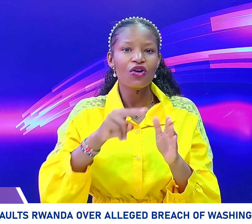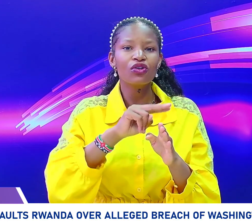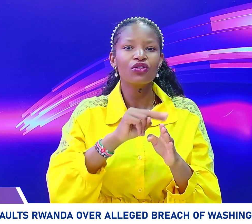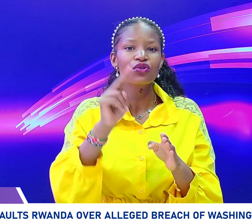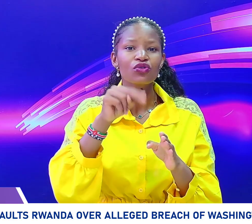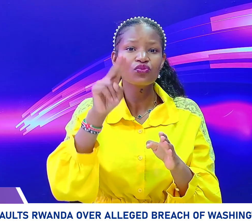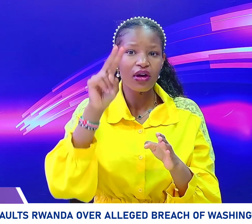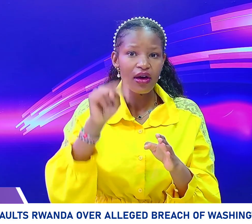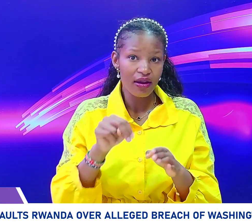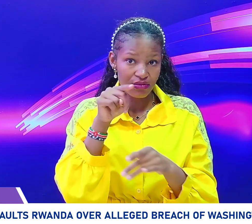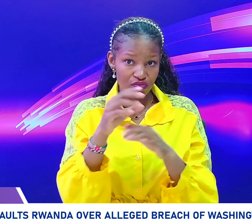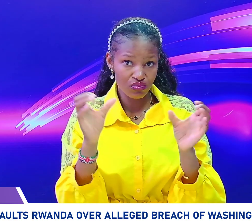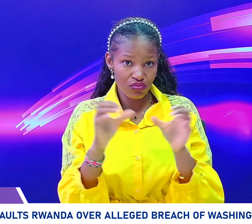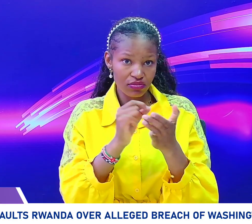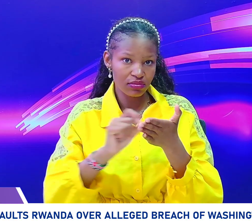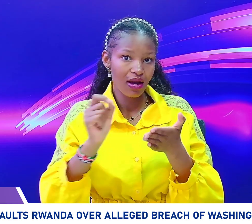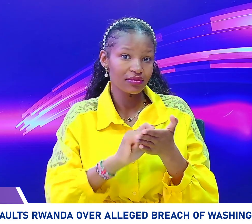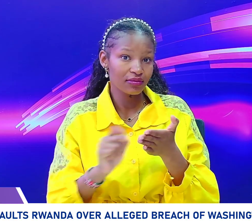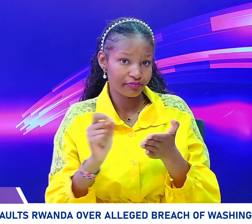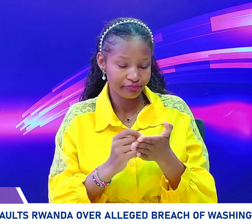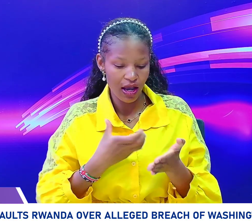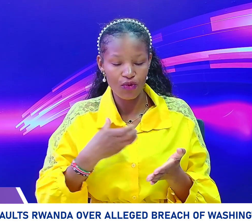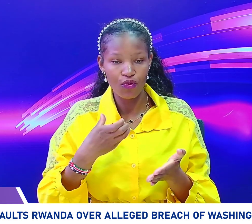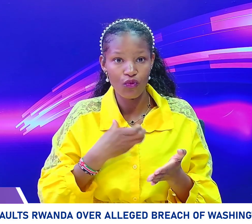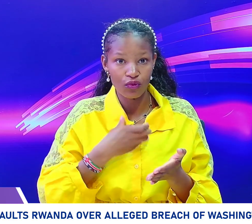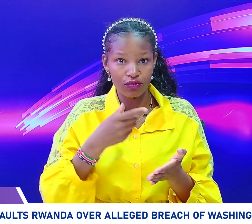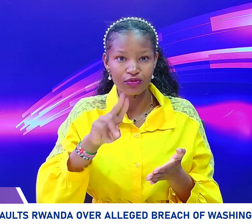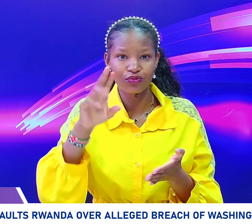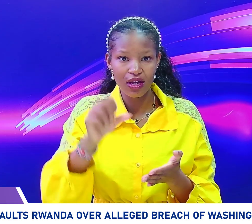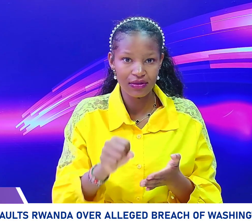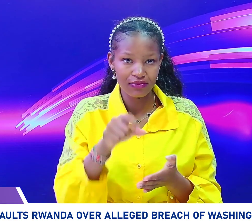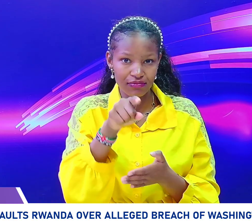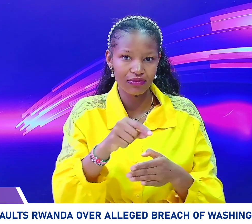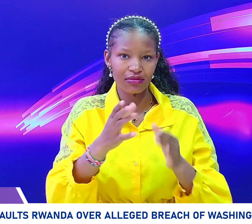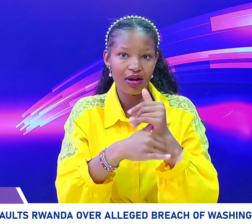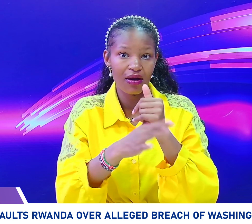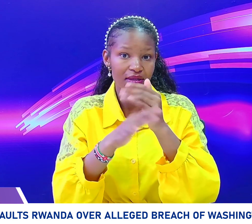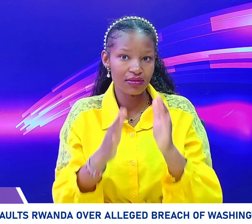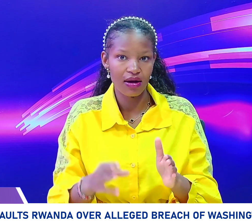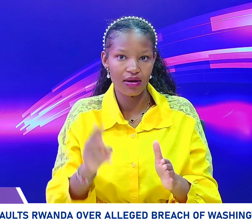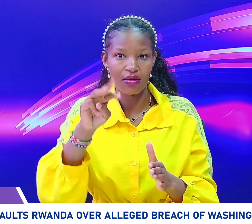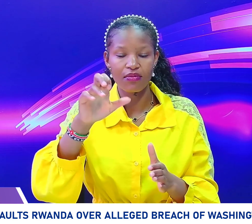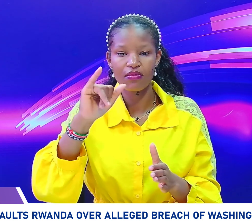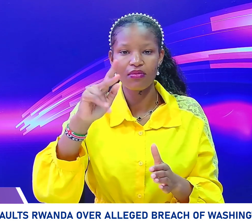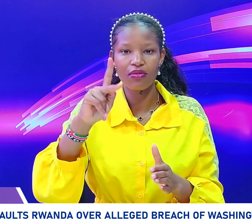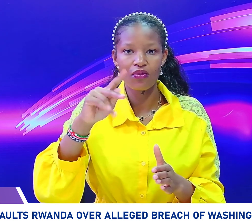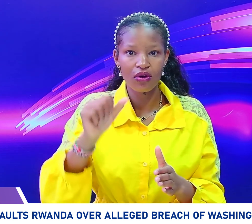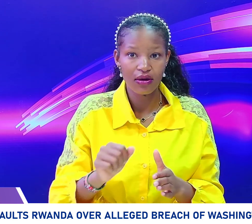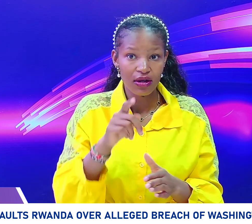Addressing the United States Security Council, U.S. Ambassador Mike Waltz claimed Rwanda is steering the region